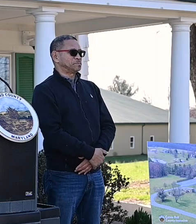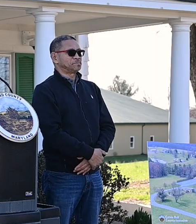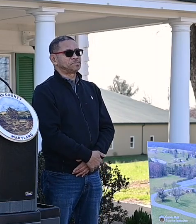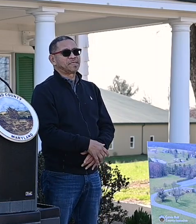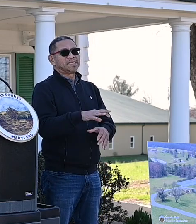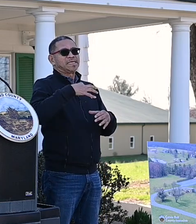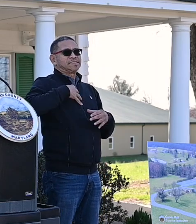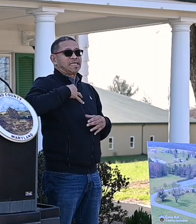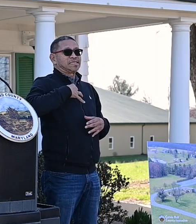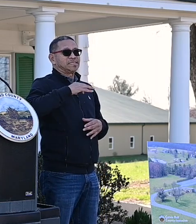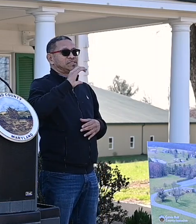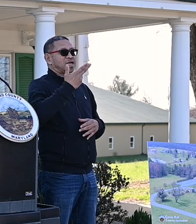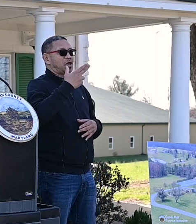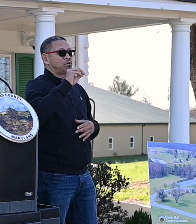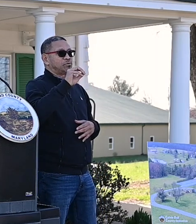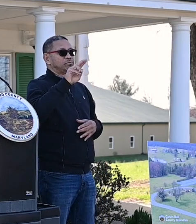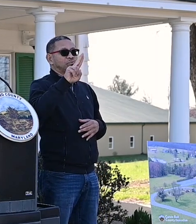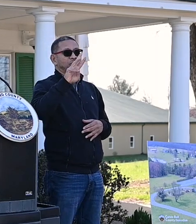Delegate Chow Wu,